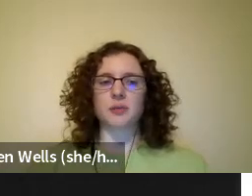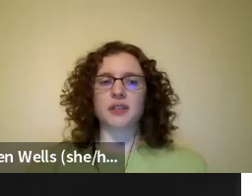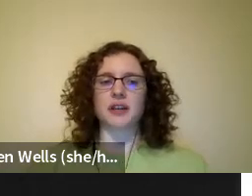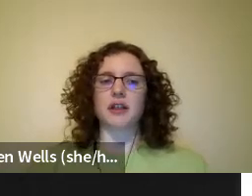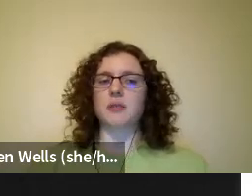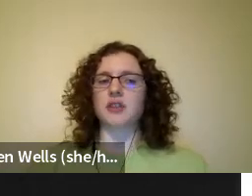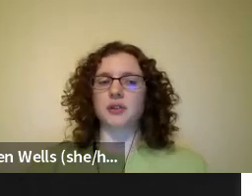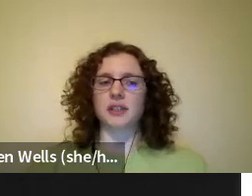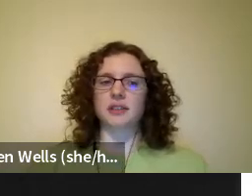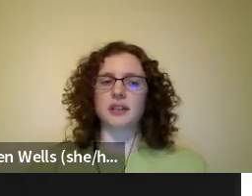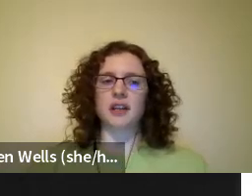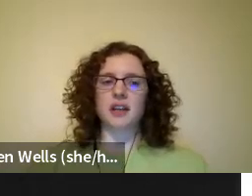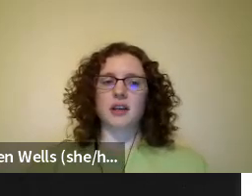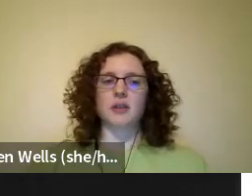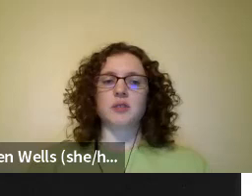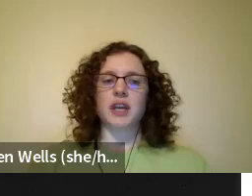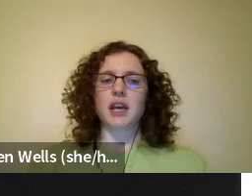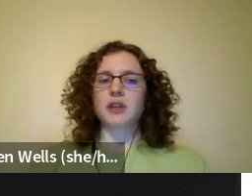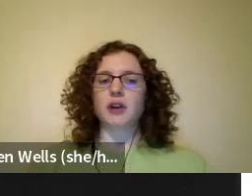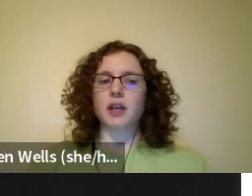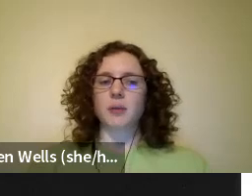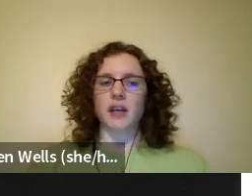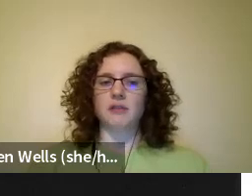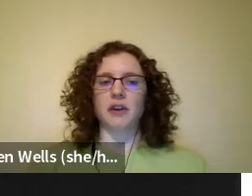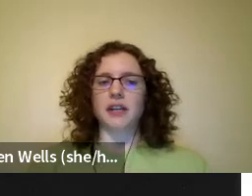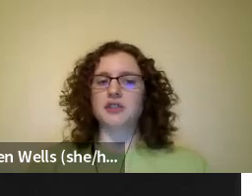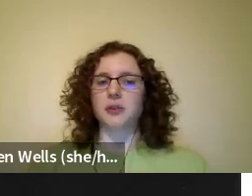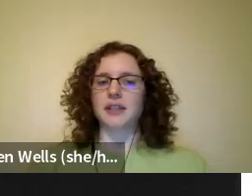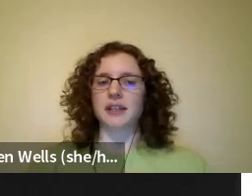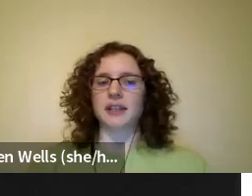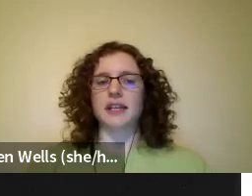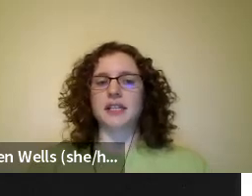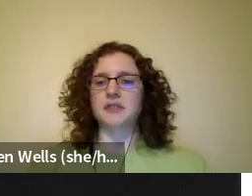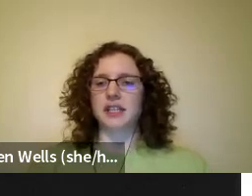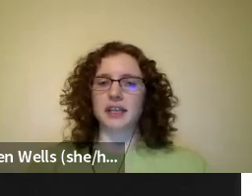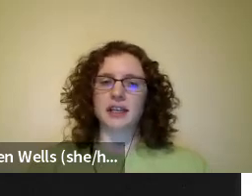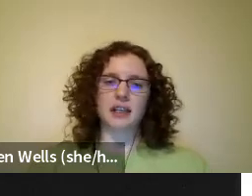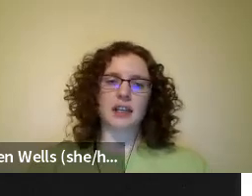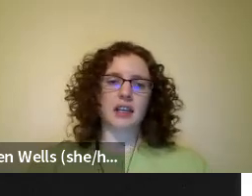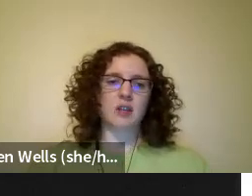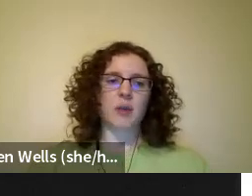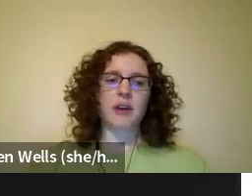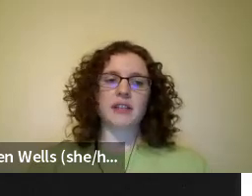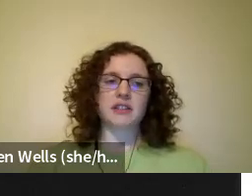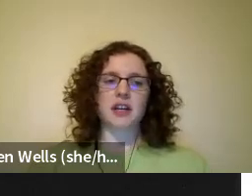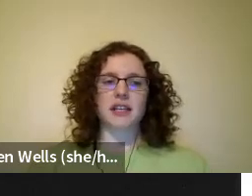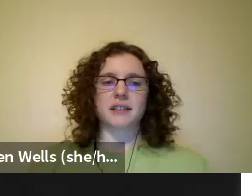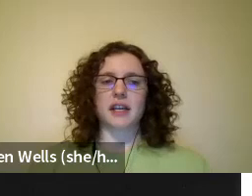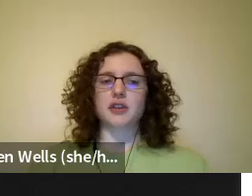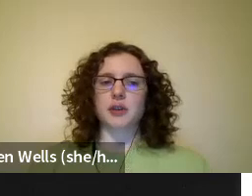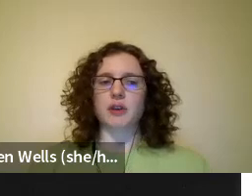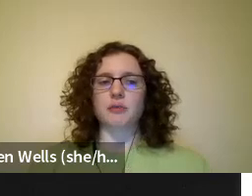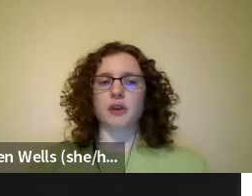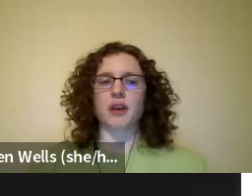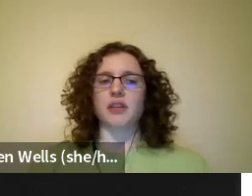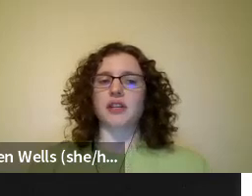systemic lupus erythematosus, which began with chronic pain in various joints and intense fatigue. My parents sought testing